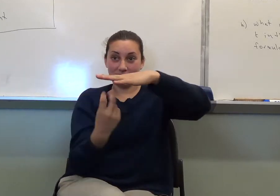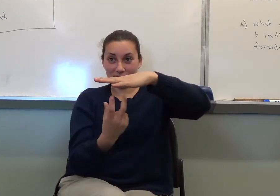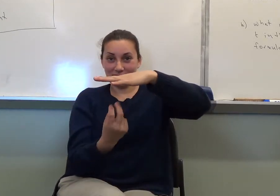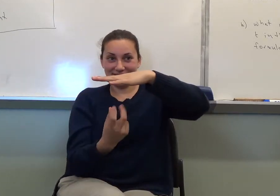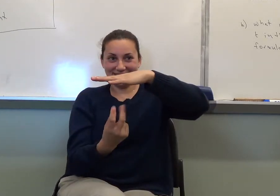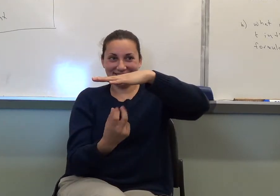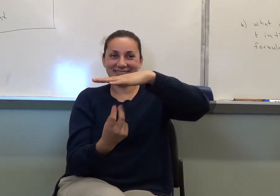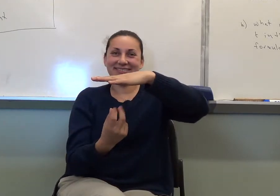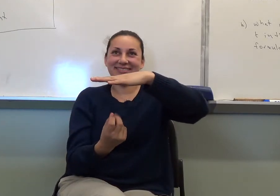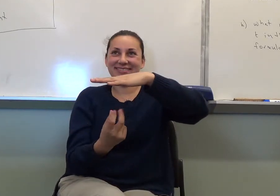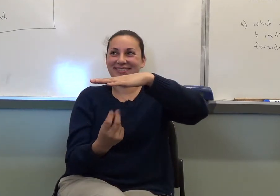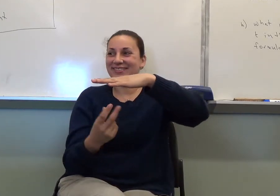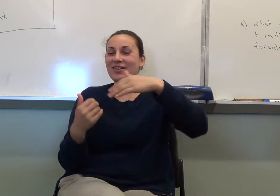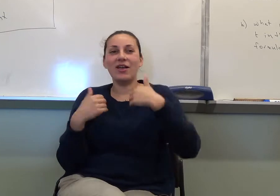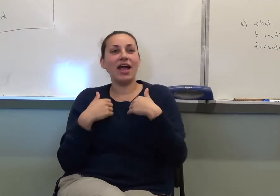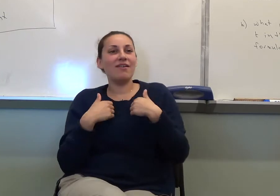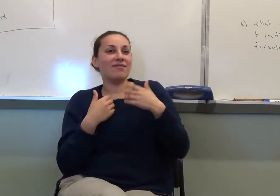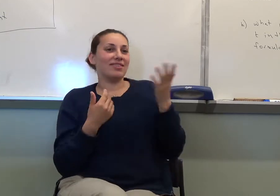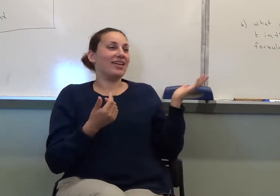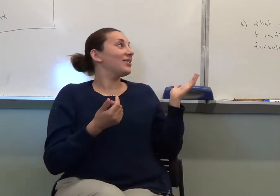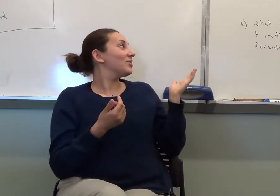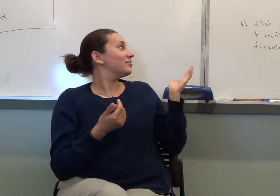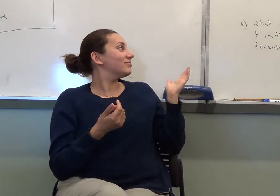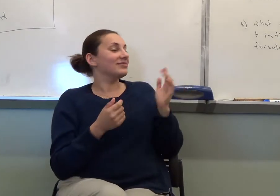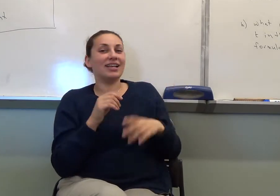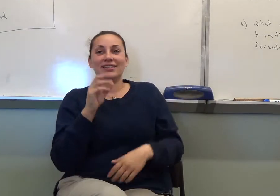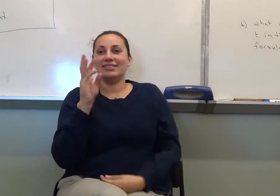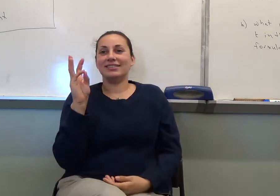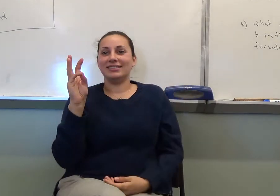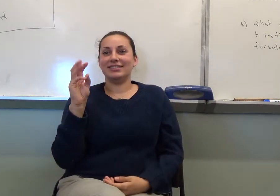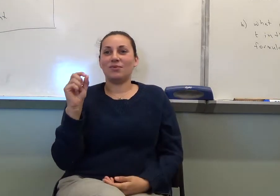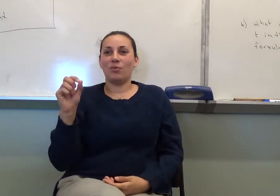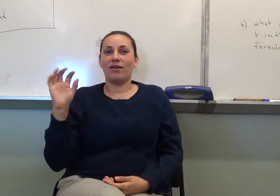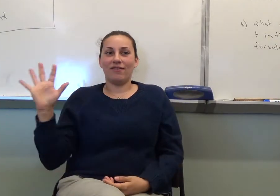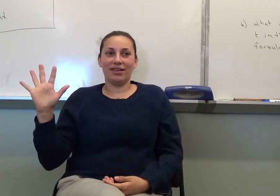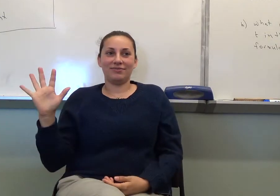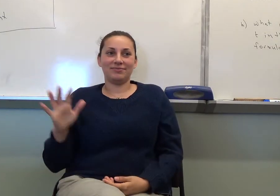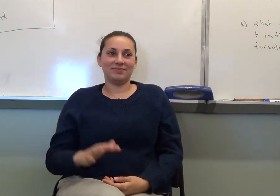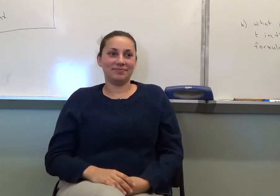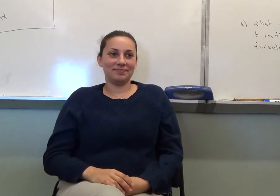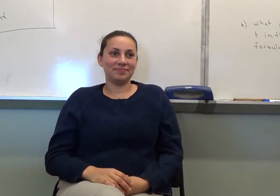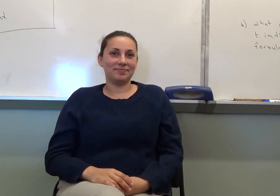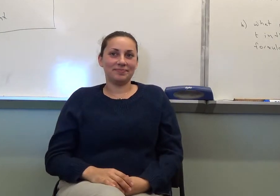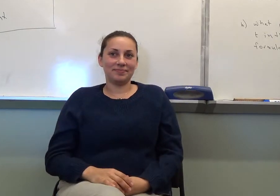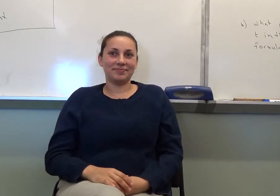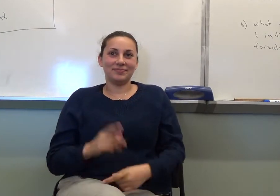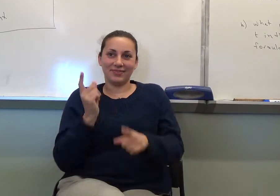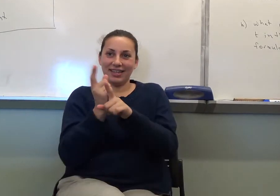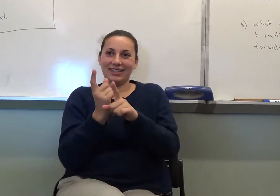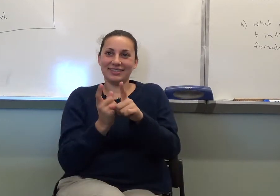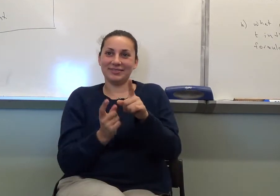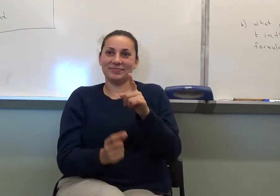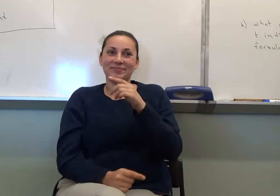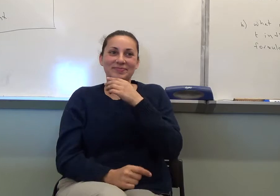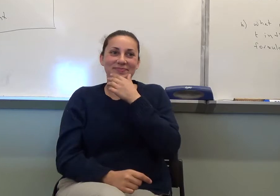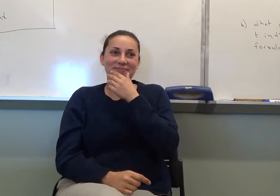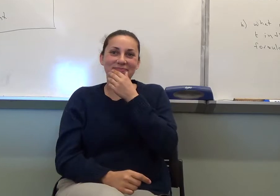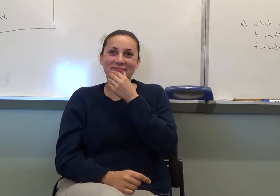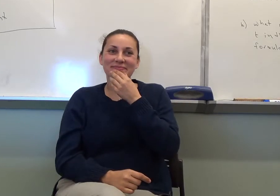get? 6.5. 6.5. So this would be 6.5 is what goes in